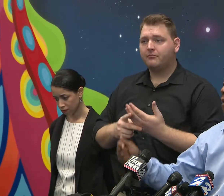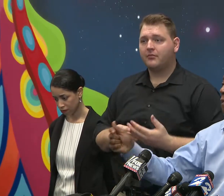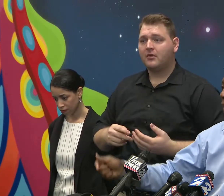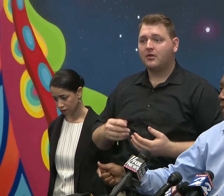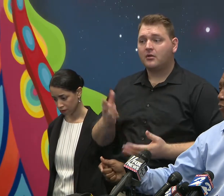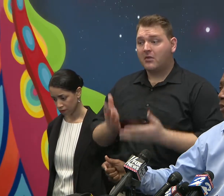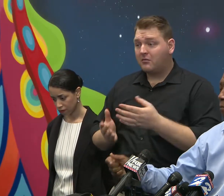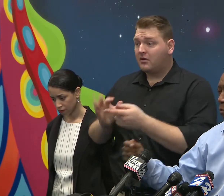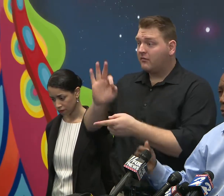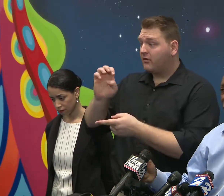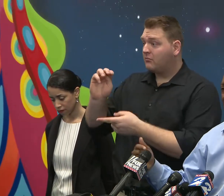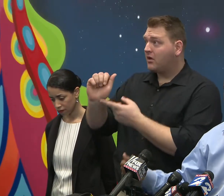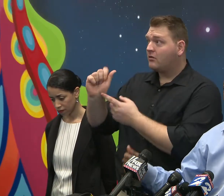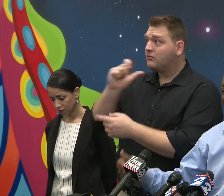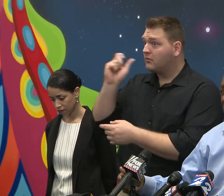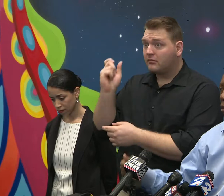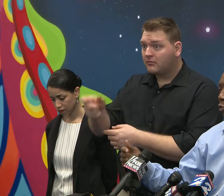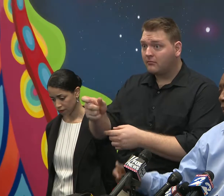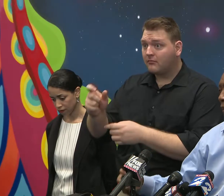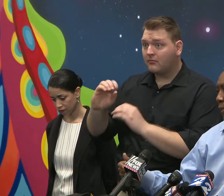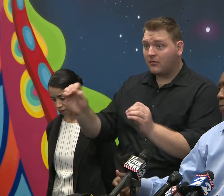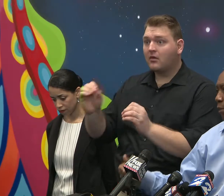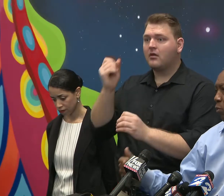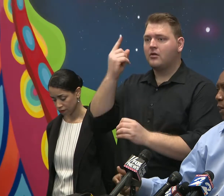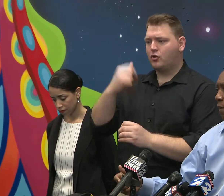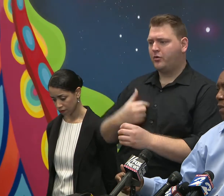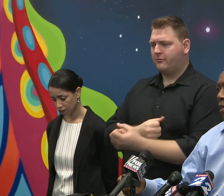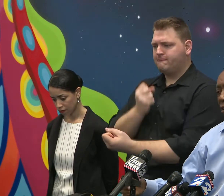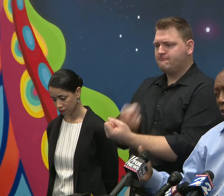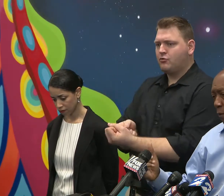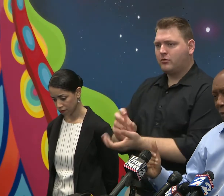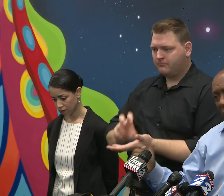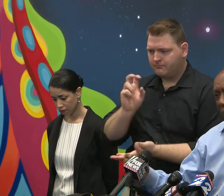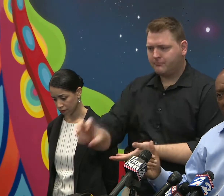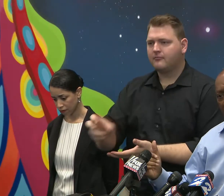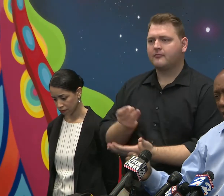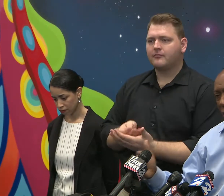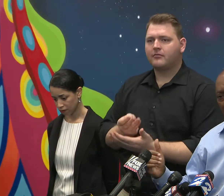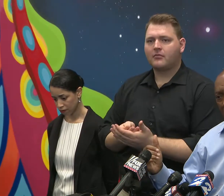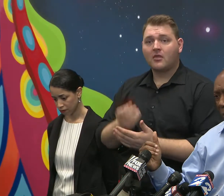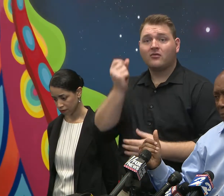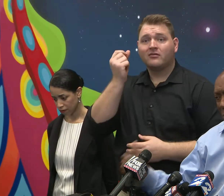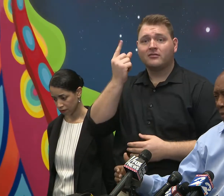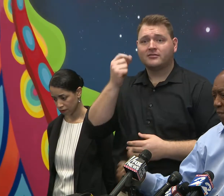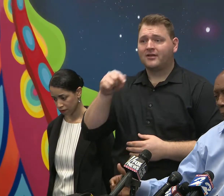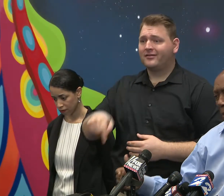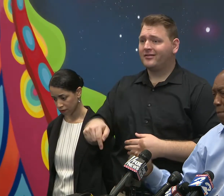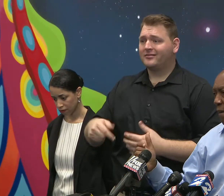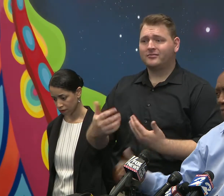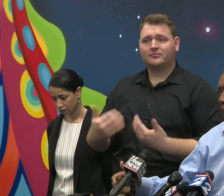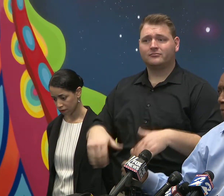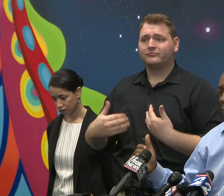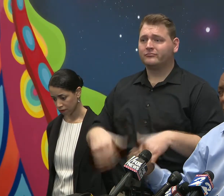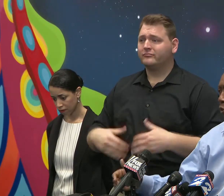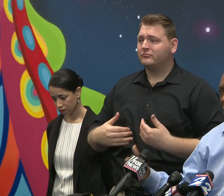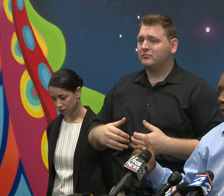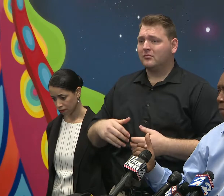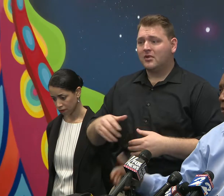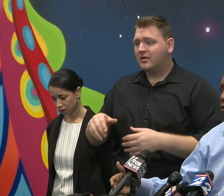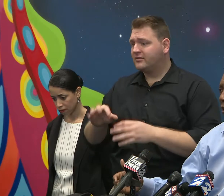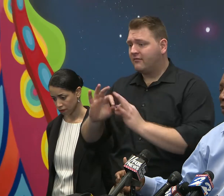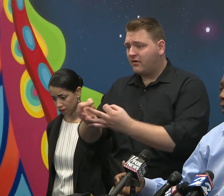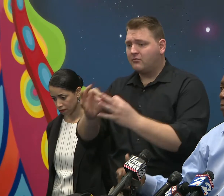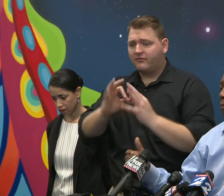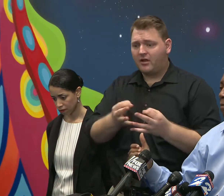get FEMA dollars, but we want to be available to assist them as well. So, look, this is a family by family, person